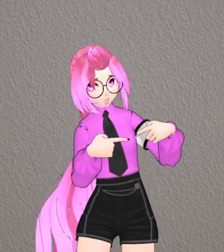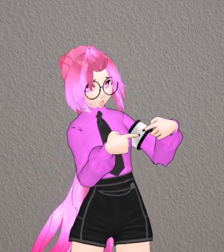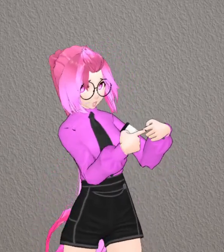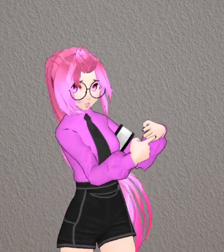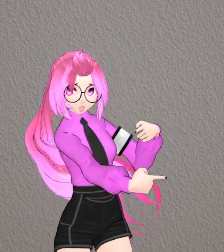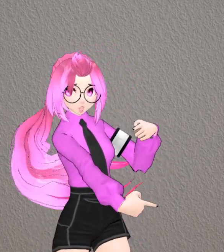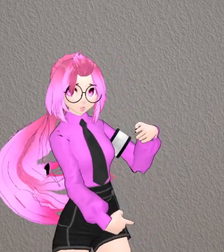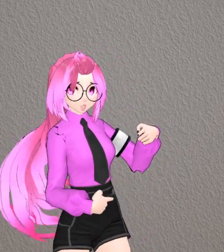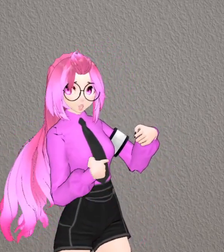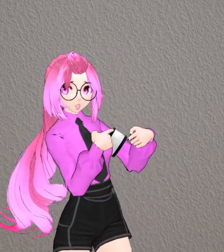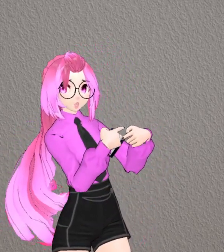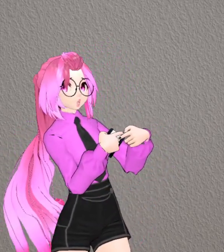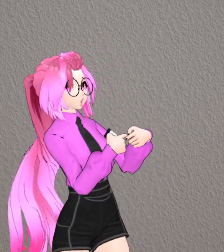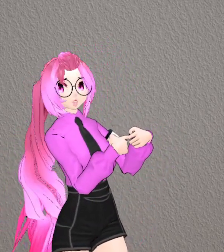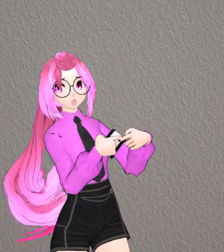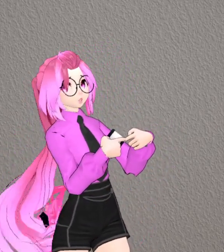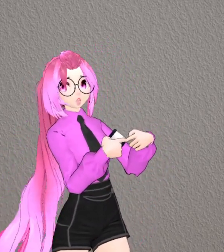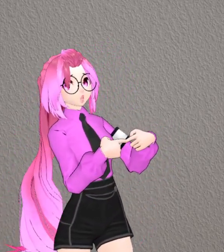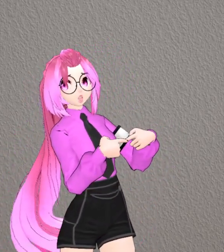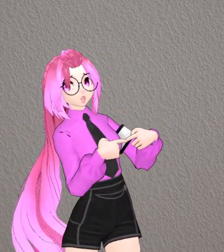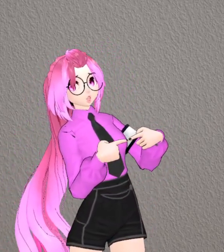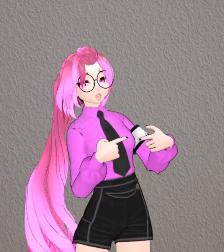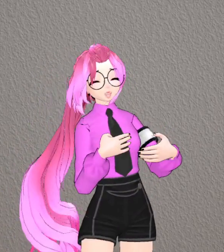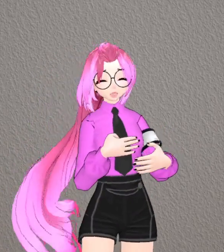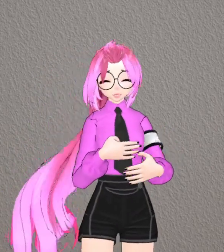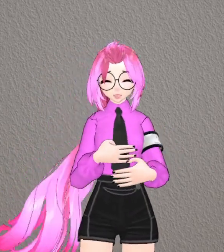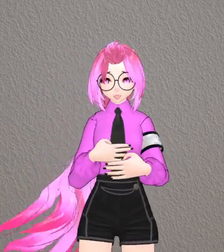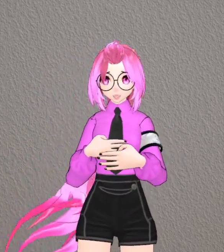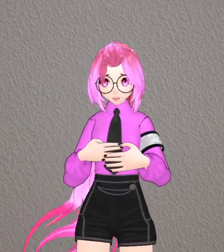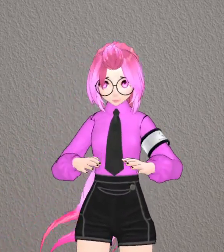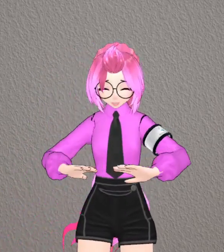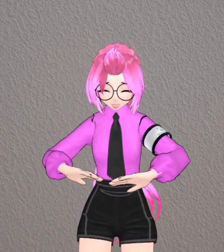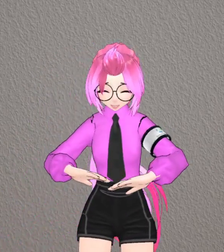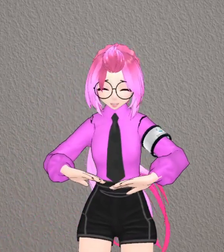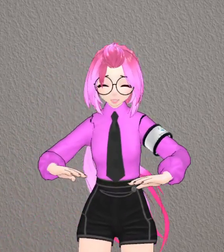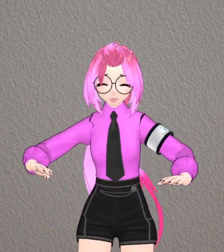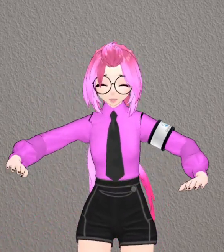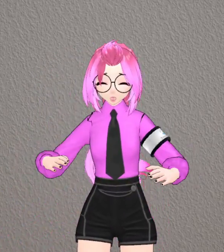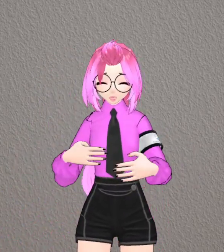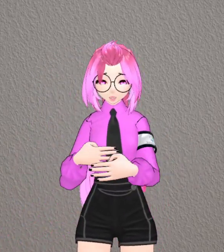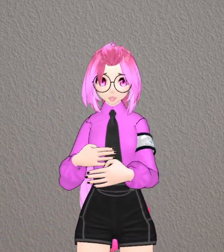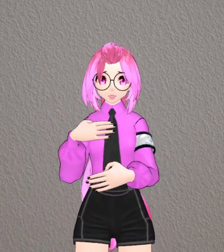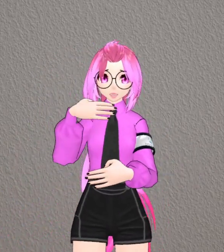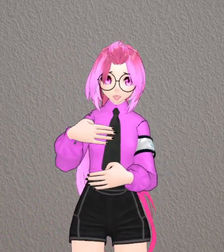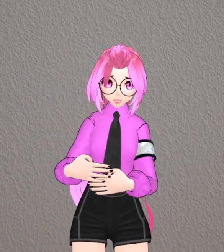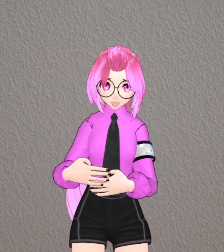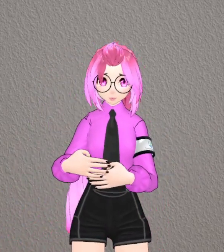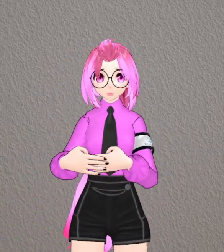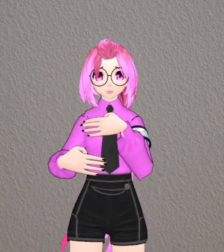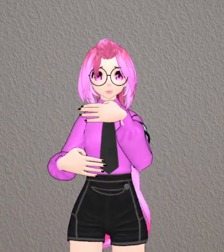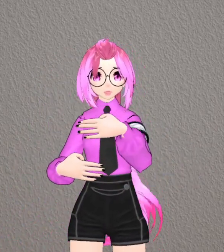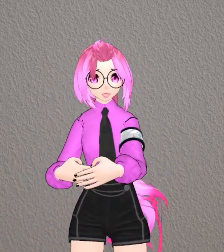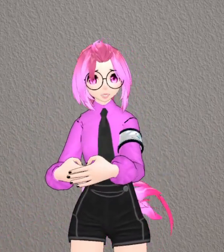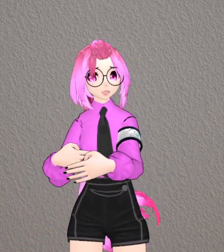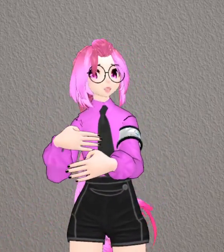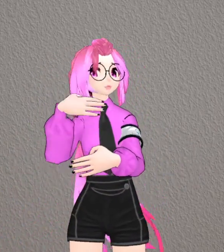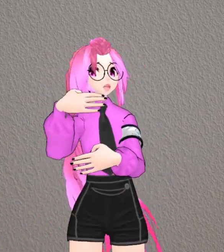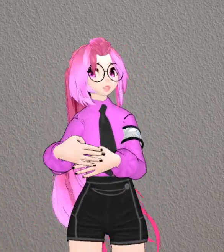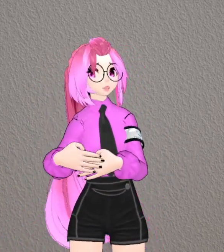hands are making full circles? You don't want to make that. So instead, imagine there's a floor and you're taking each step on the